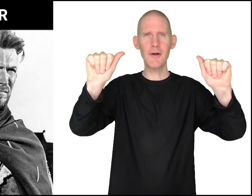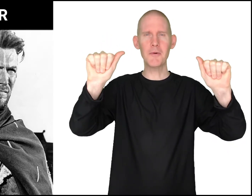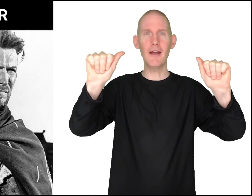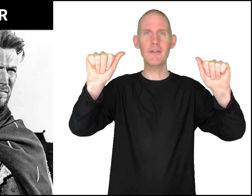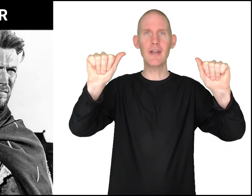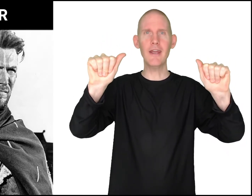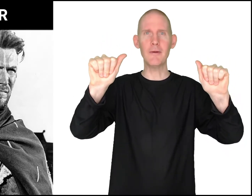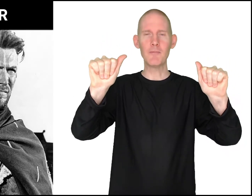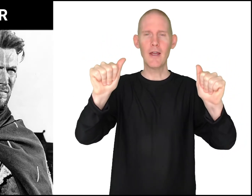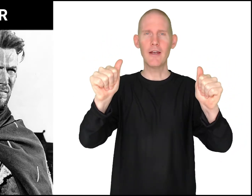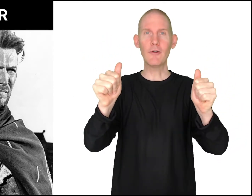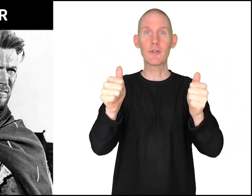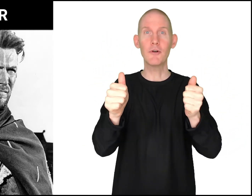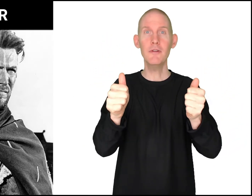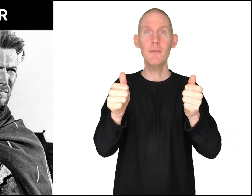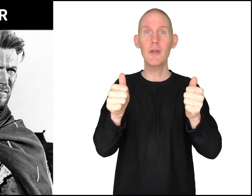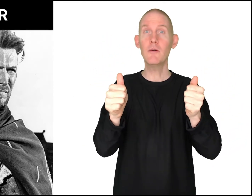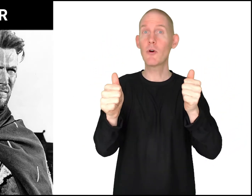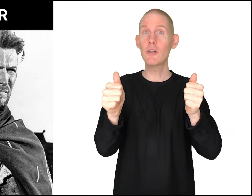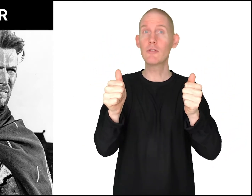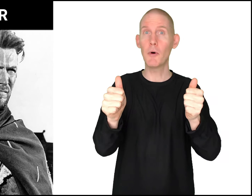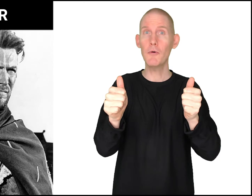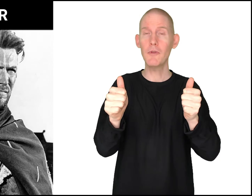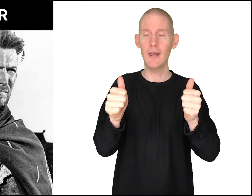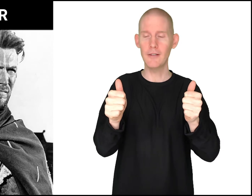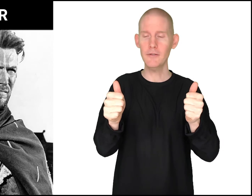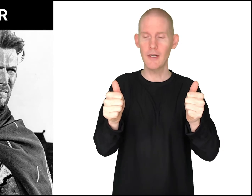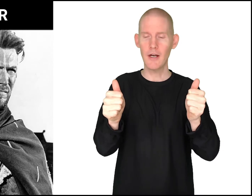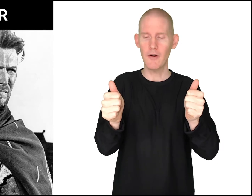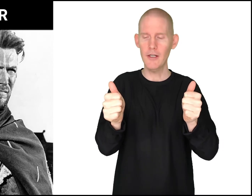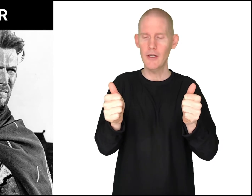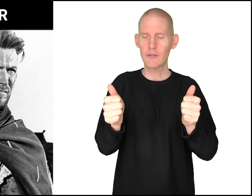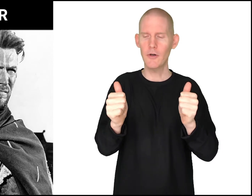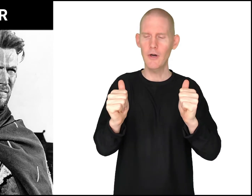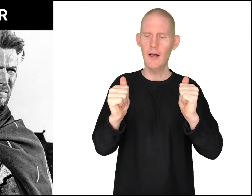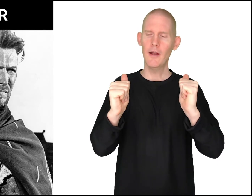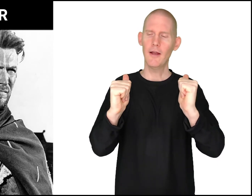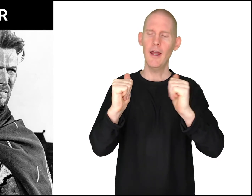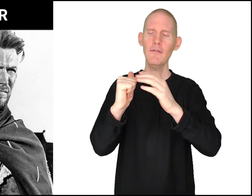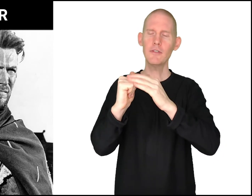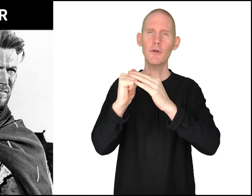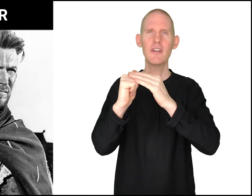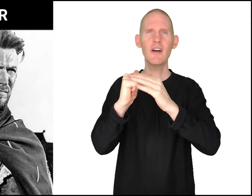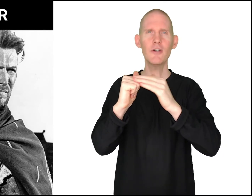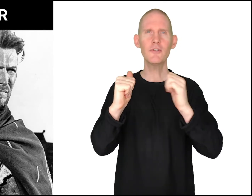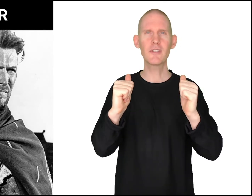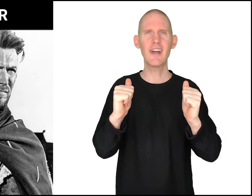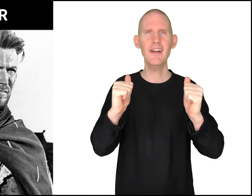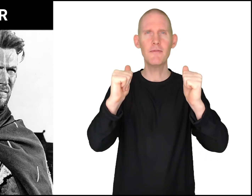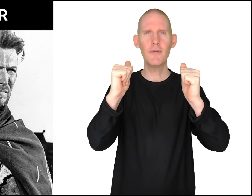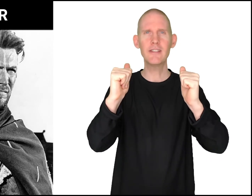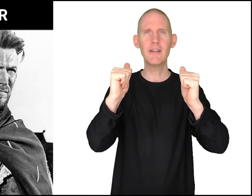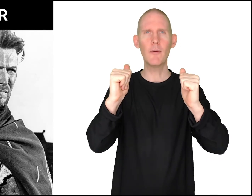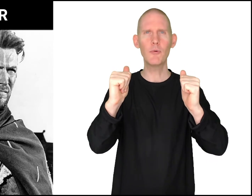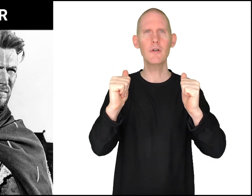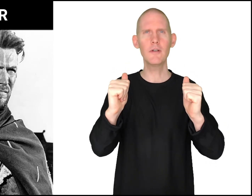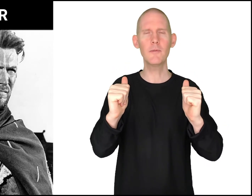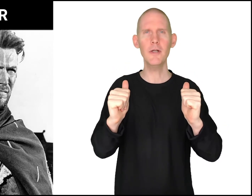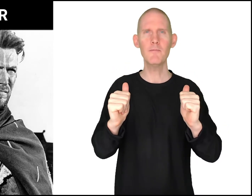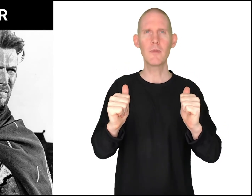we have an A. Now turn them in. We're going to use both hands, all right? So have it so the knuckles are kind of facing upward a little bit.